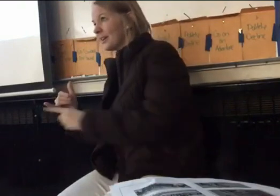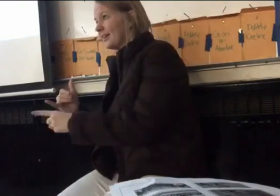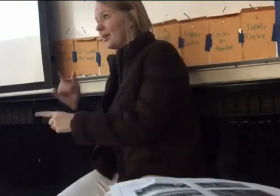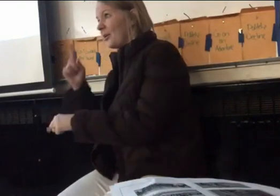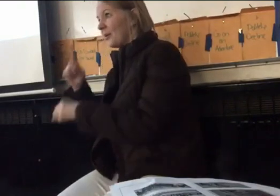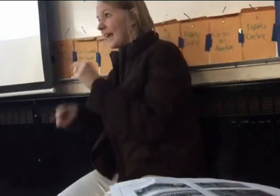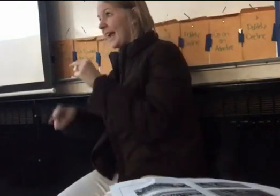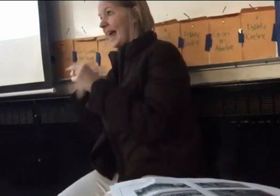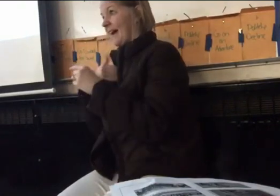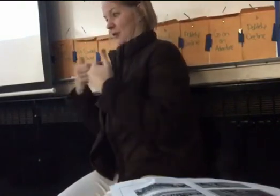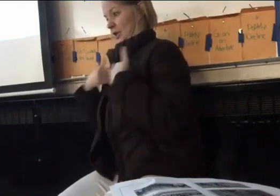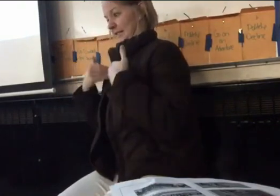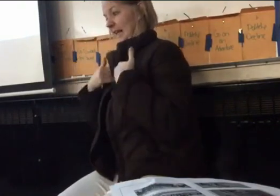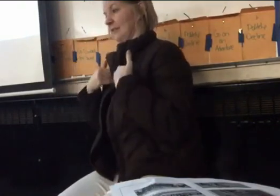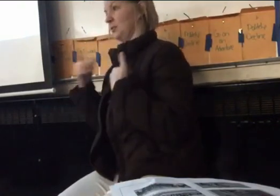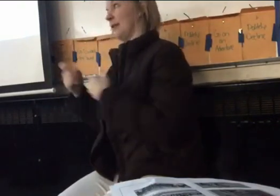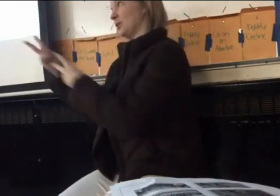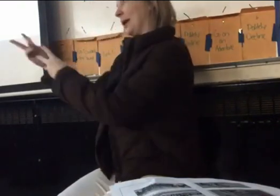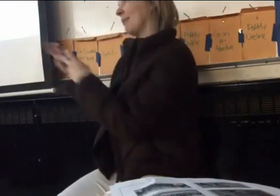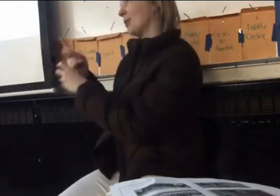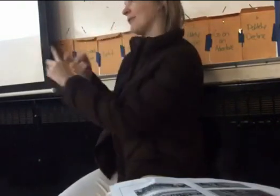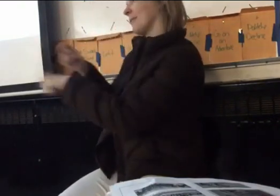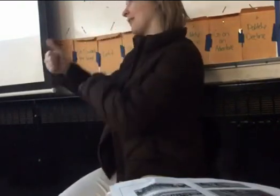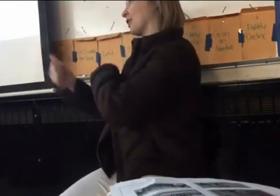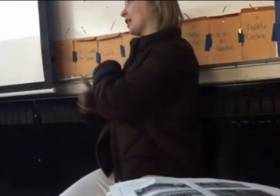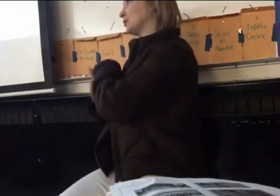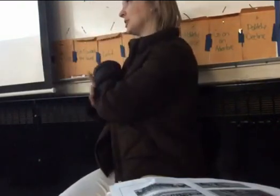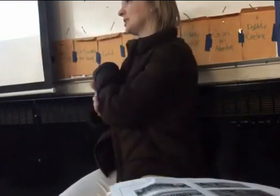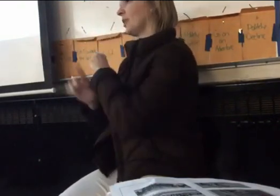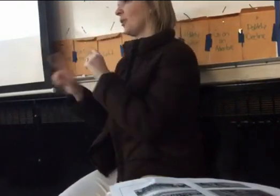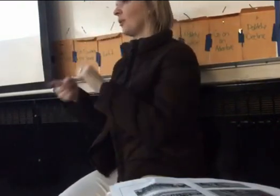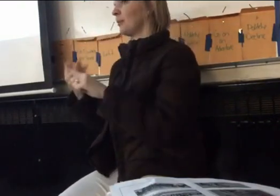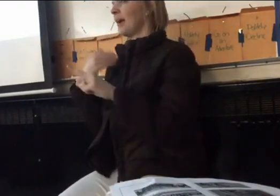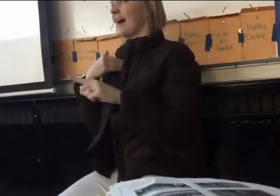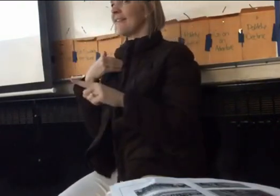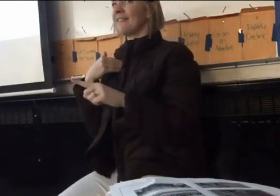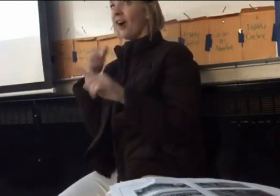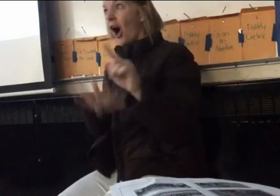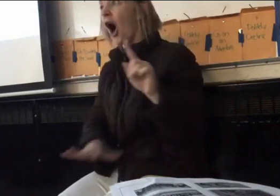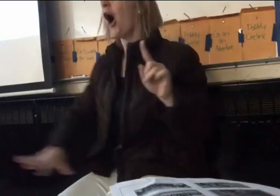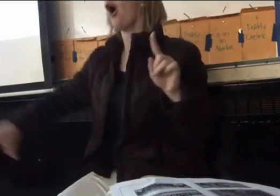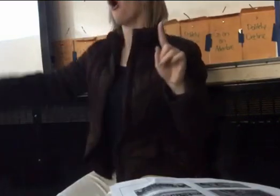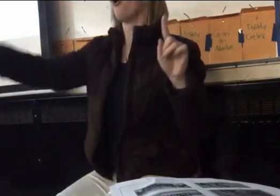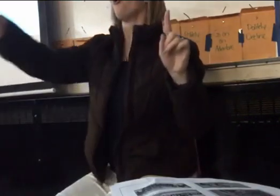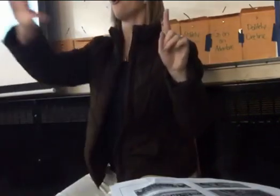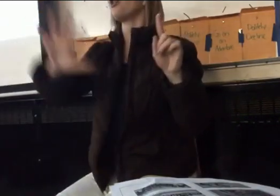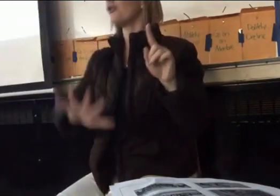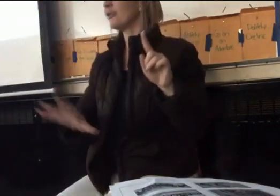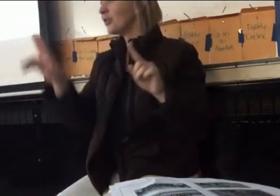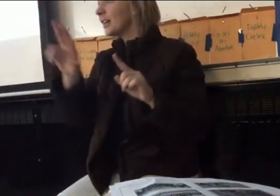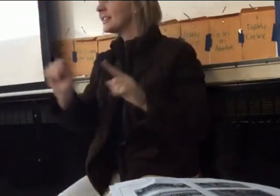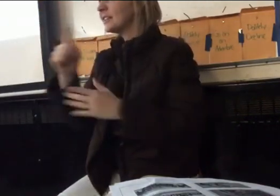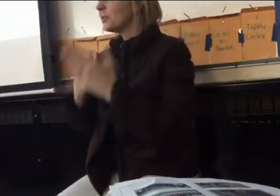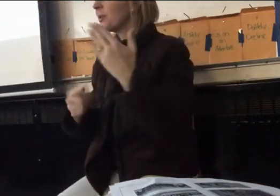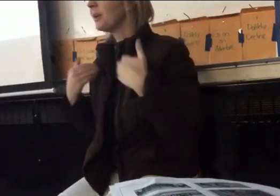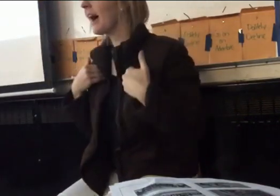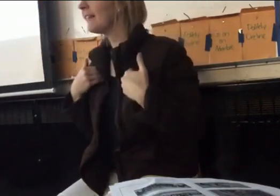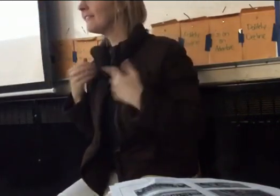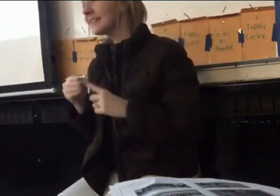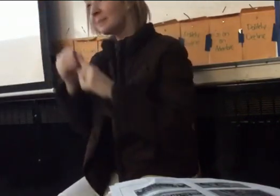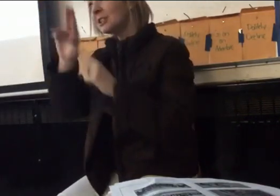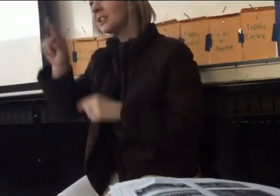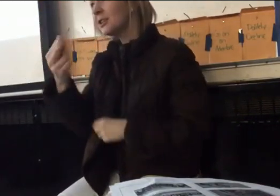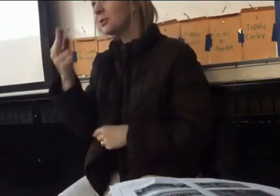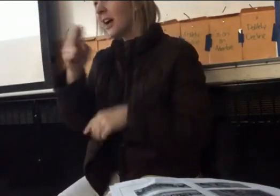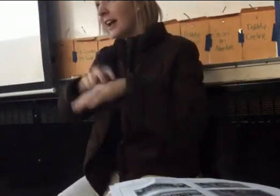can't even have ourselves? We have to import it from another country when we have all over the United States. What are we going to have all over the United States, especially in